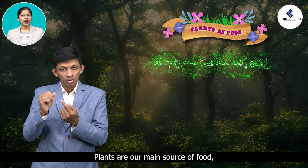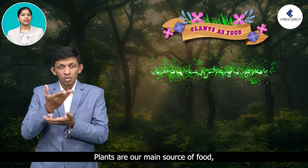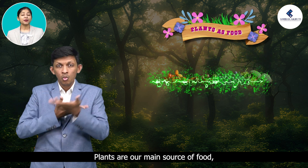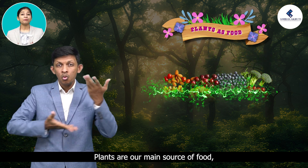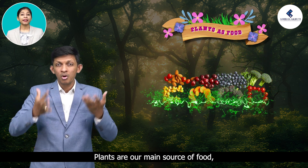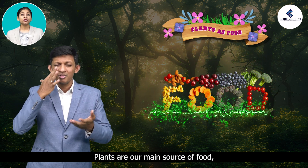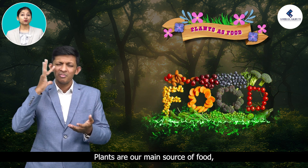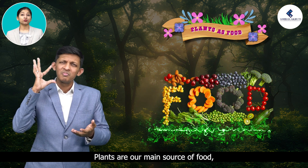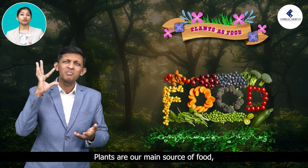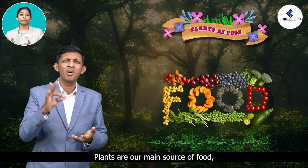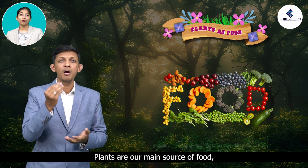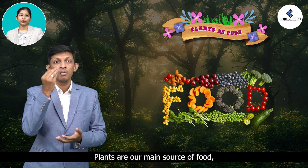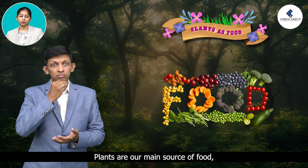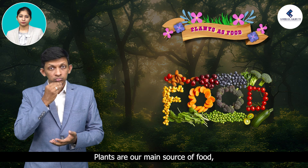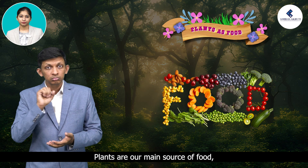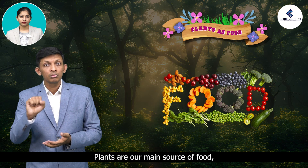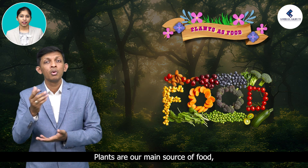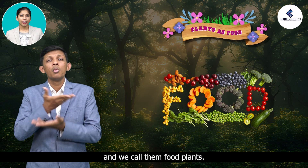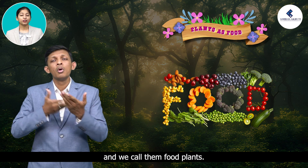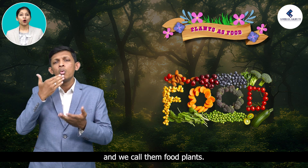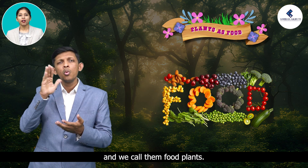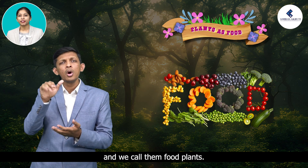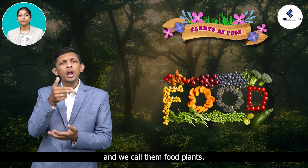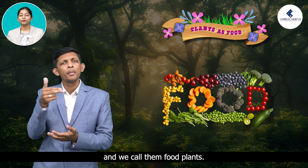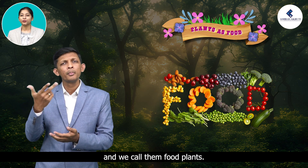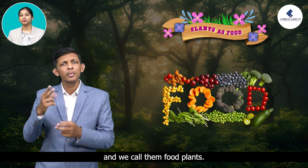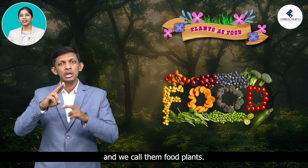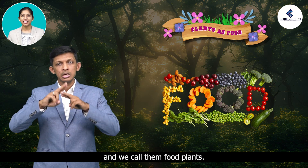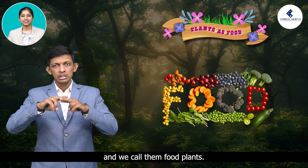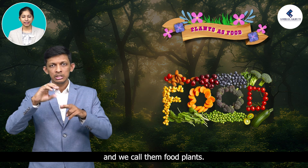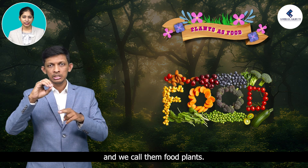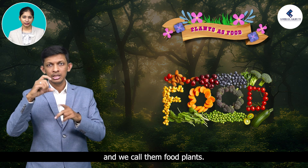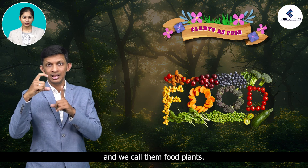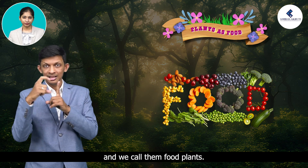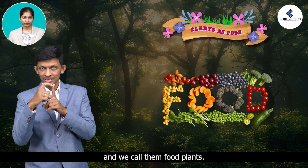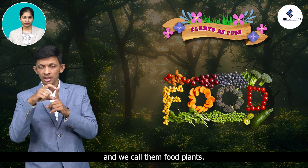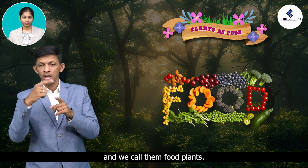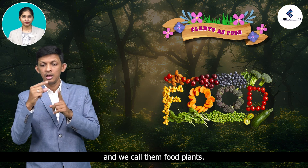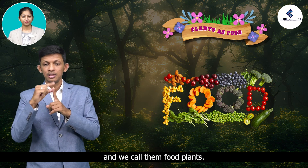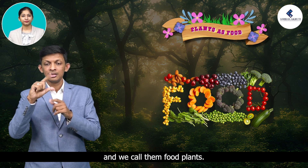Plants are our main source of food, and we call them food plants.